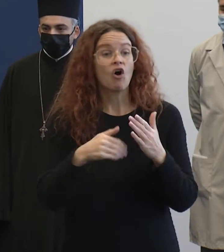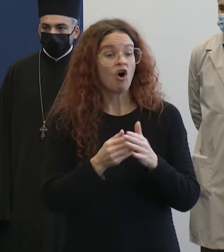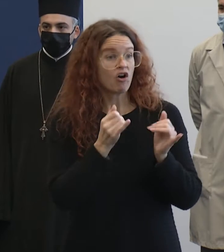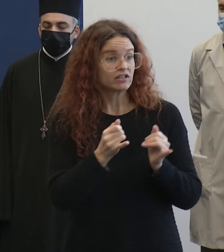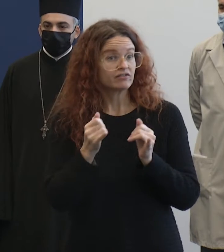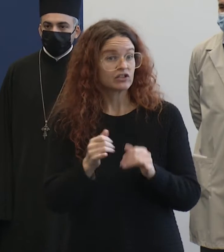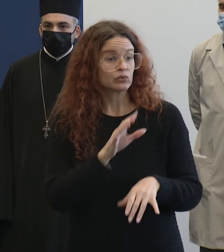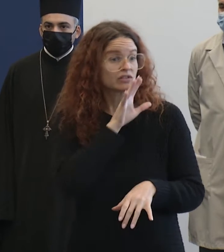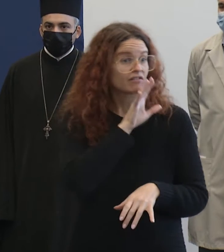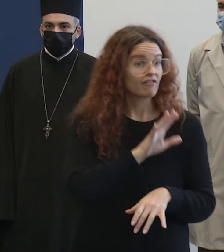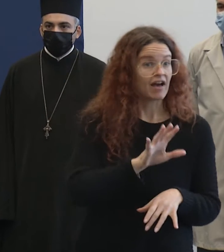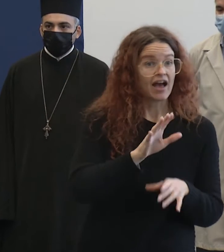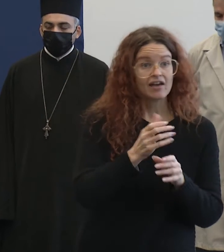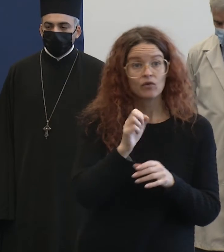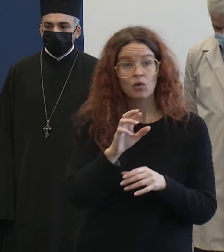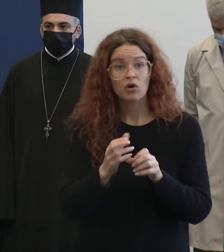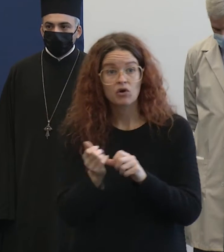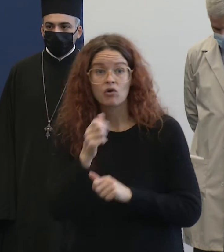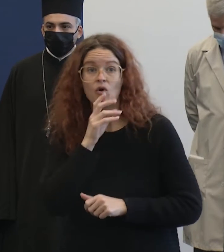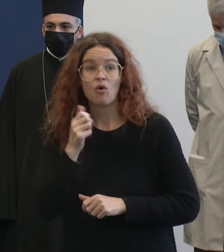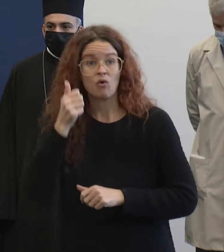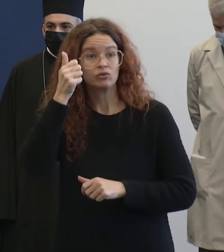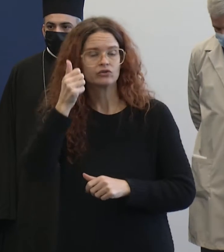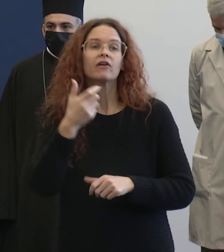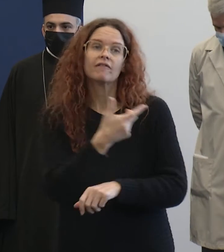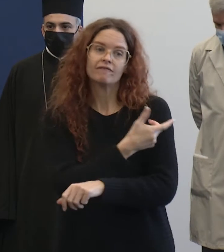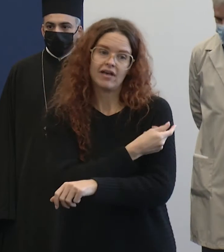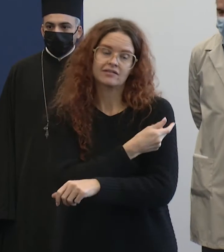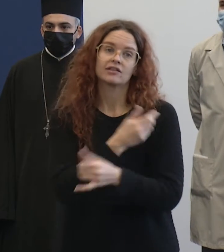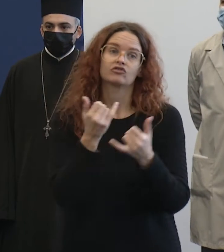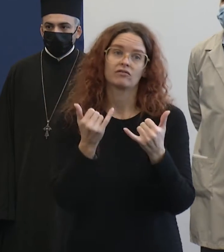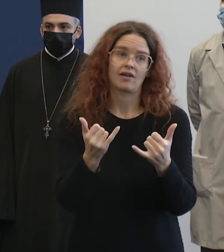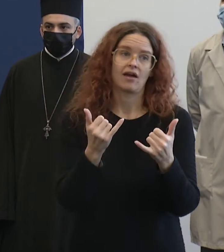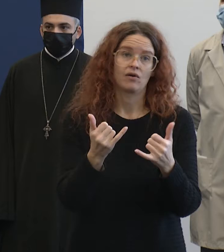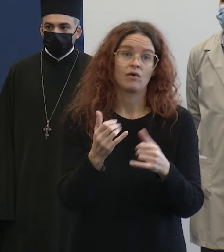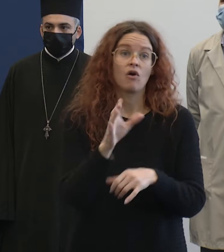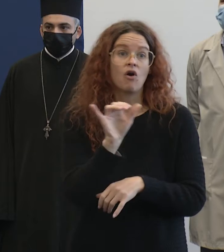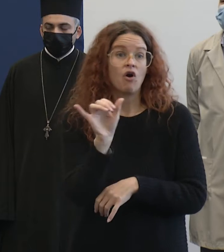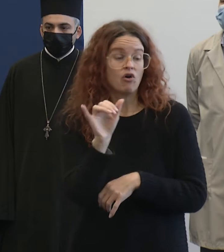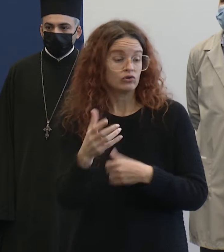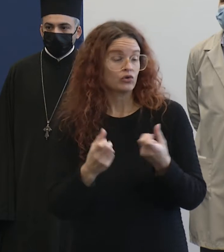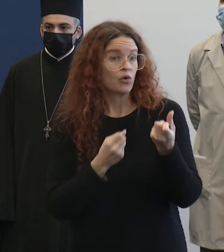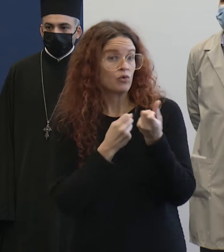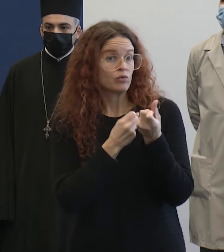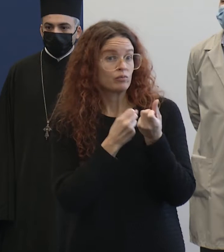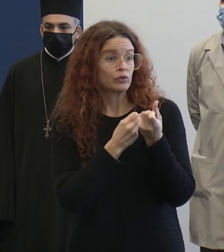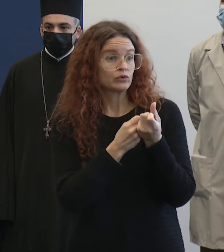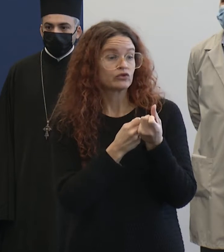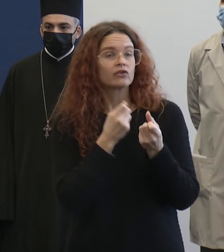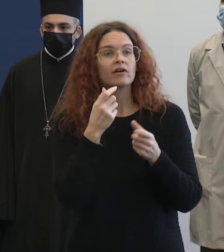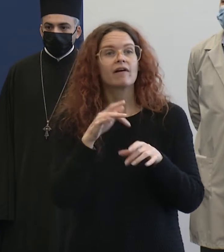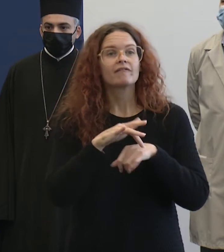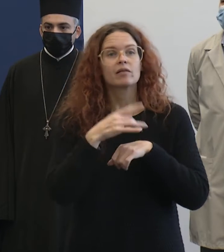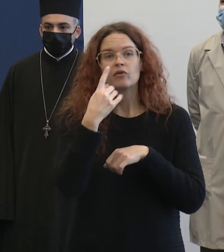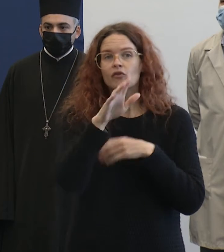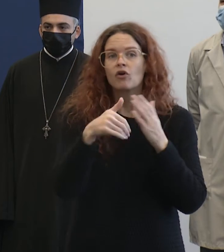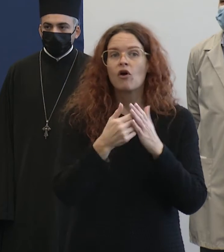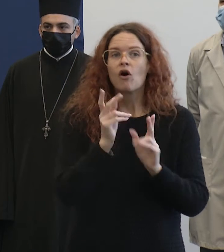older to get vaccinated now. Vaccination boosters are also available for all adults older than 18 years